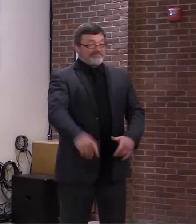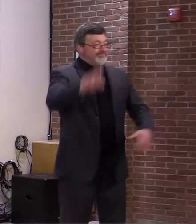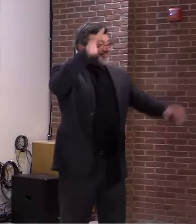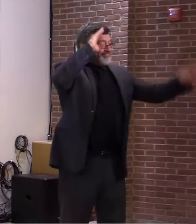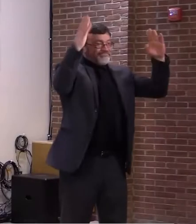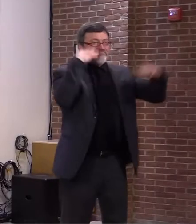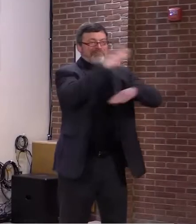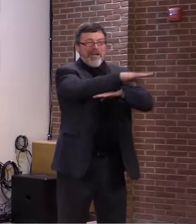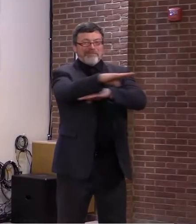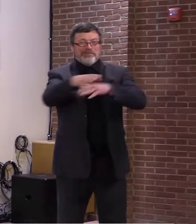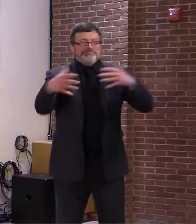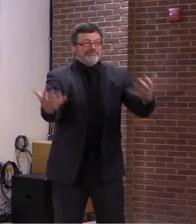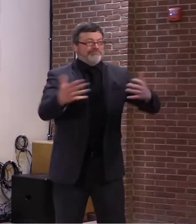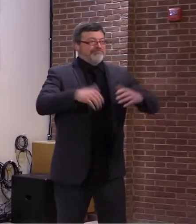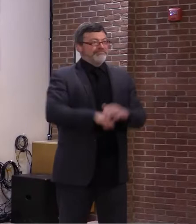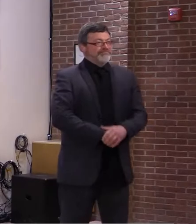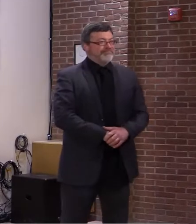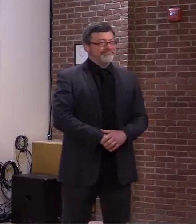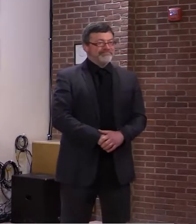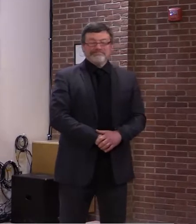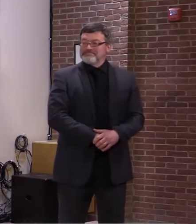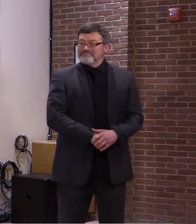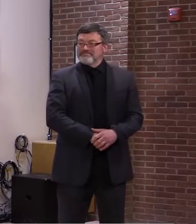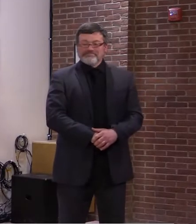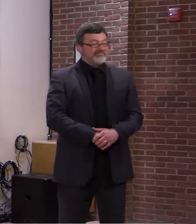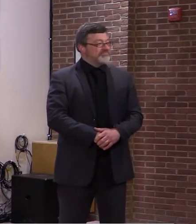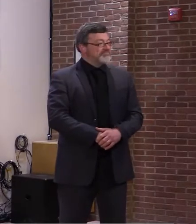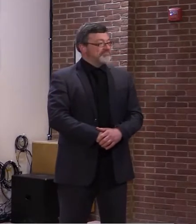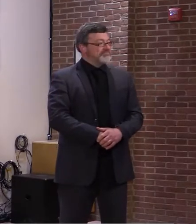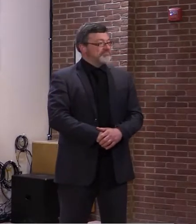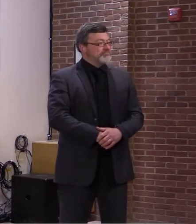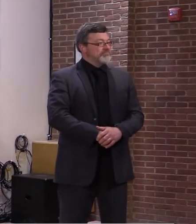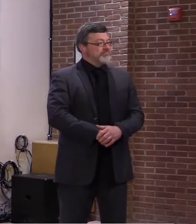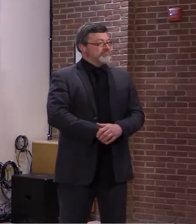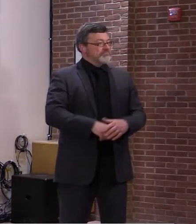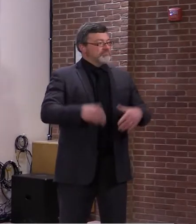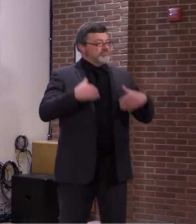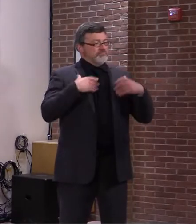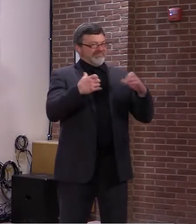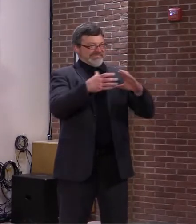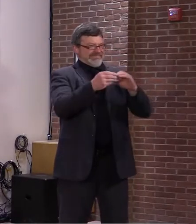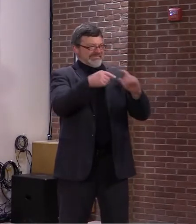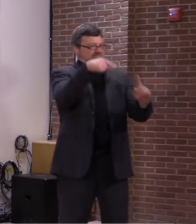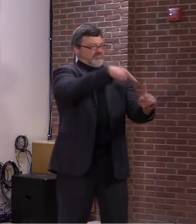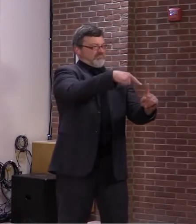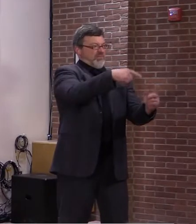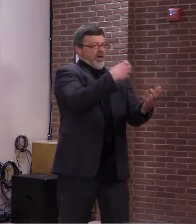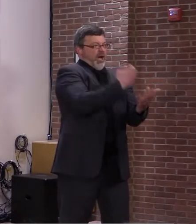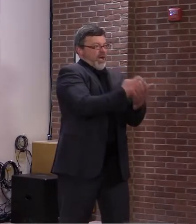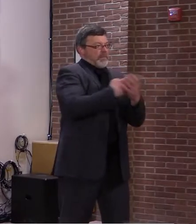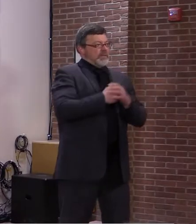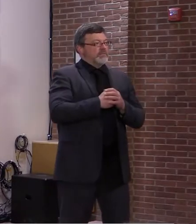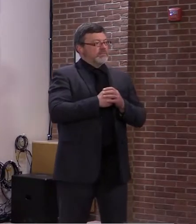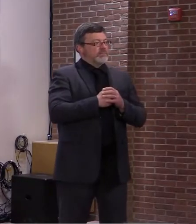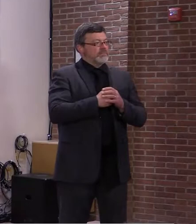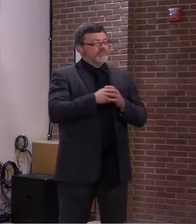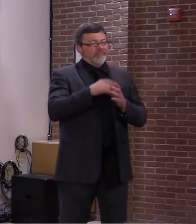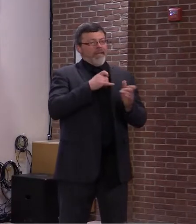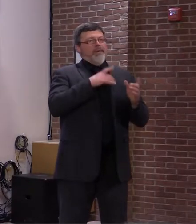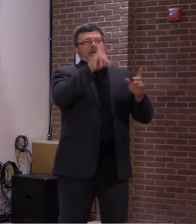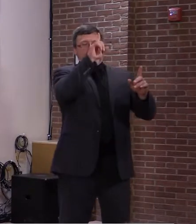Good afternoon, everyone. Before I talk about the economy, I wanted to acknowledge the concerning report out of